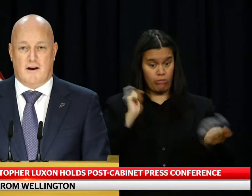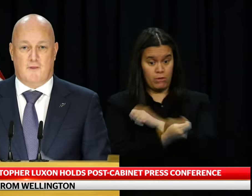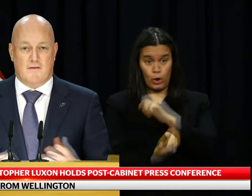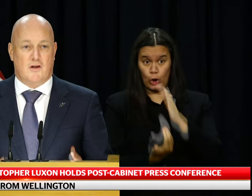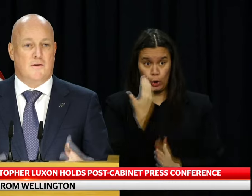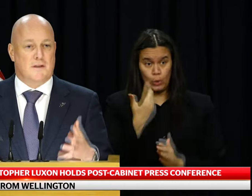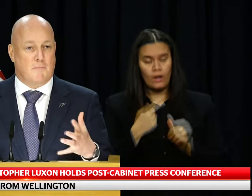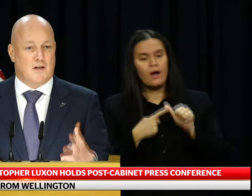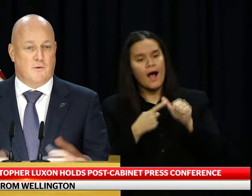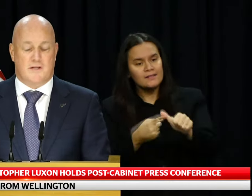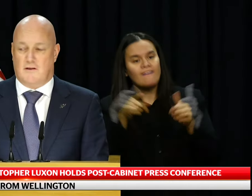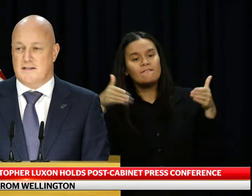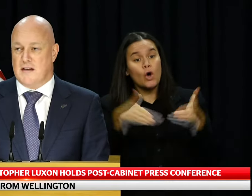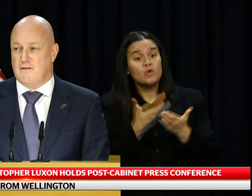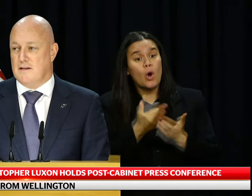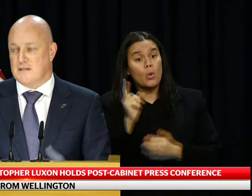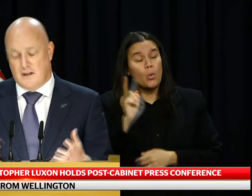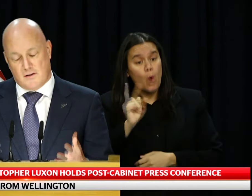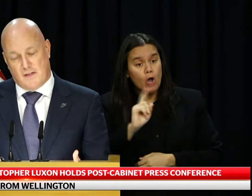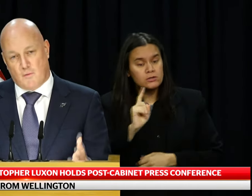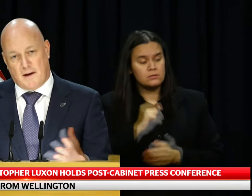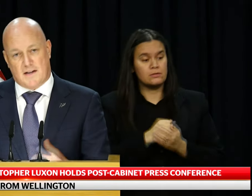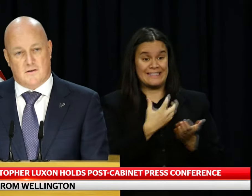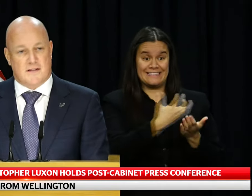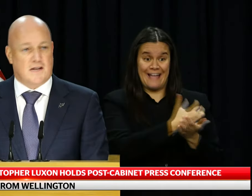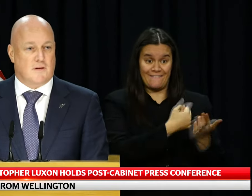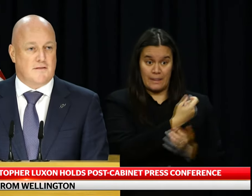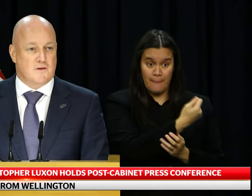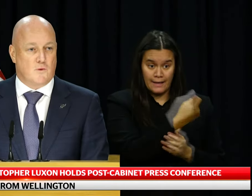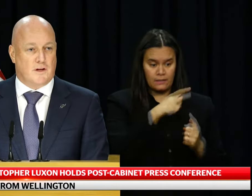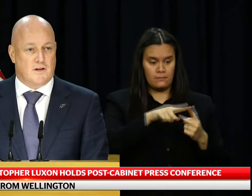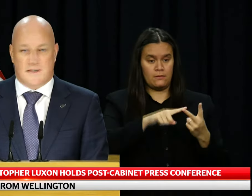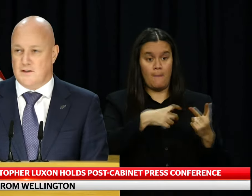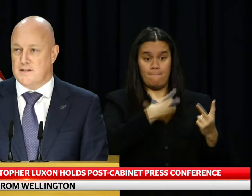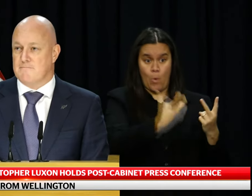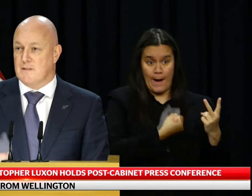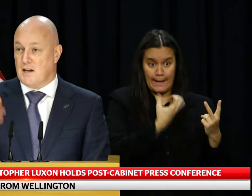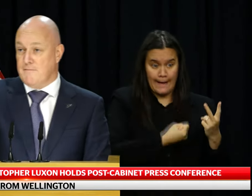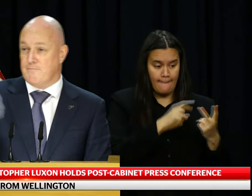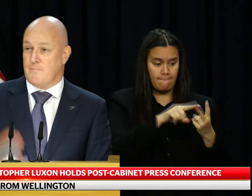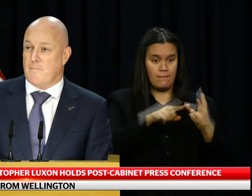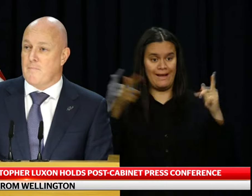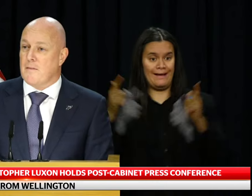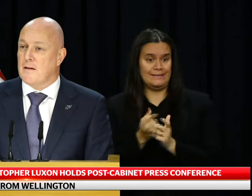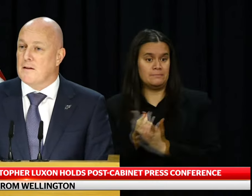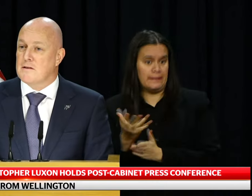that we can generate revenues, make sure we generate savings, and therefore pass on tax relief to working New Zealanders.